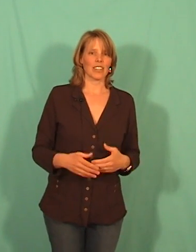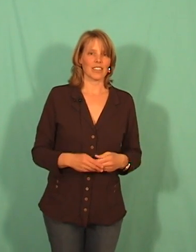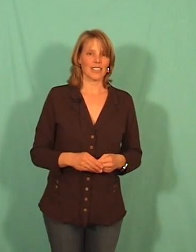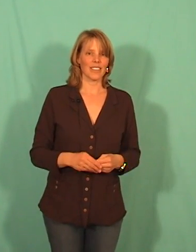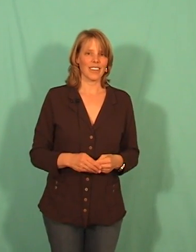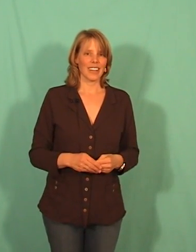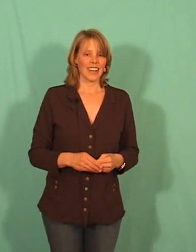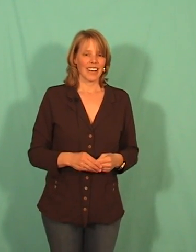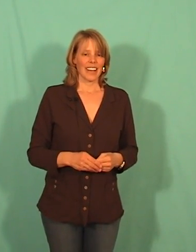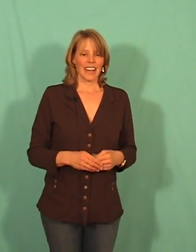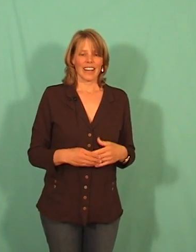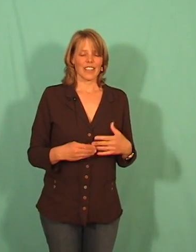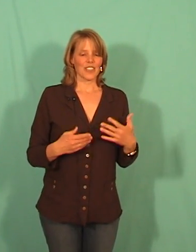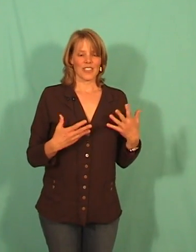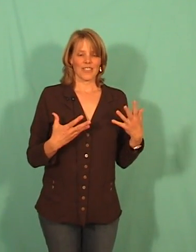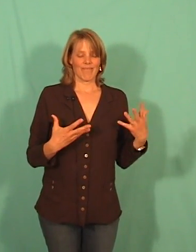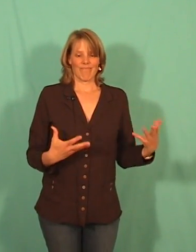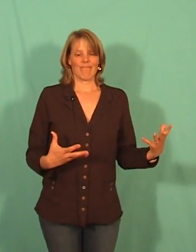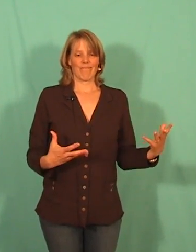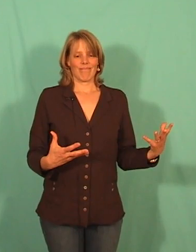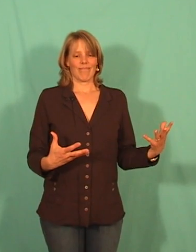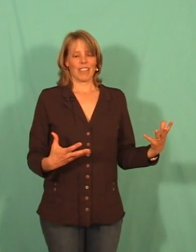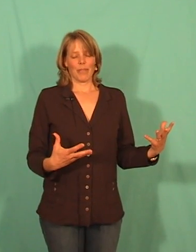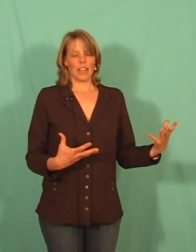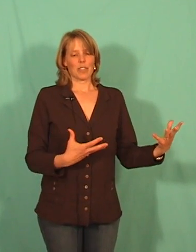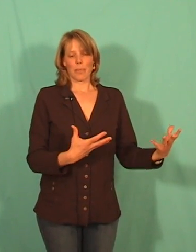And it just, if that's part